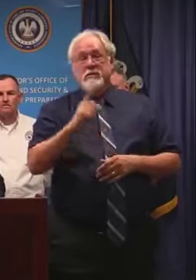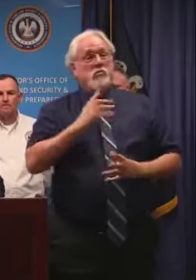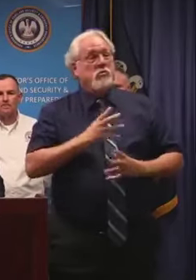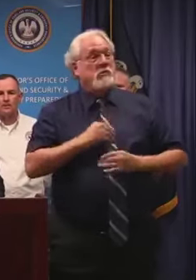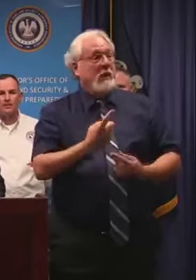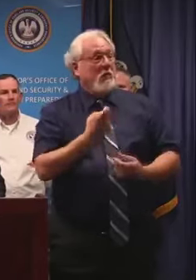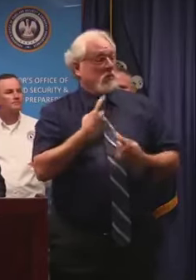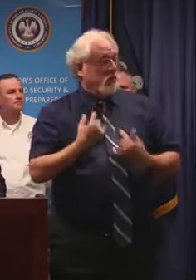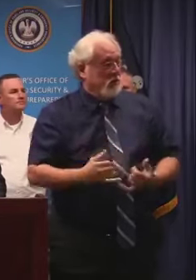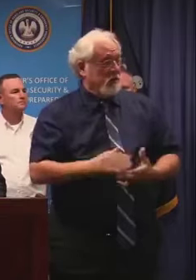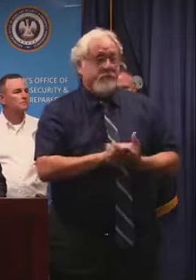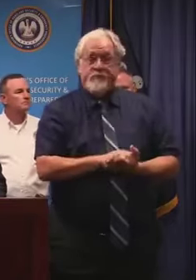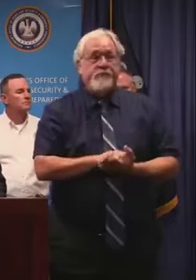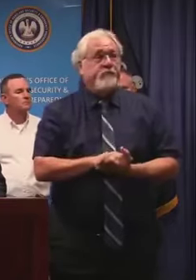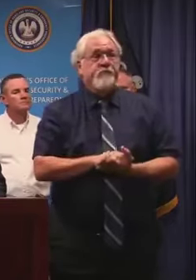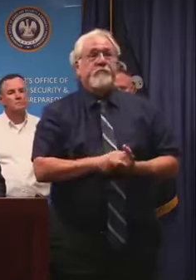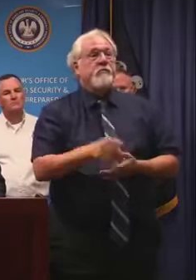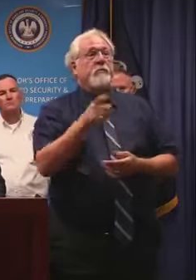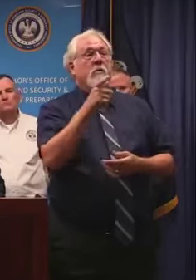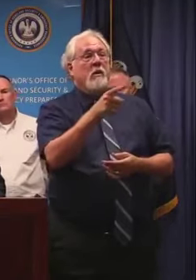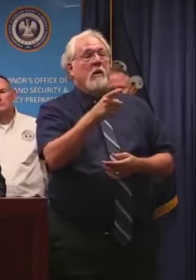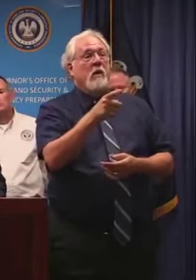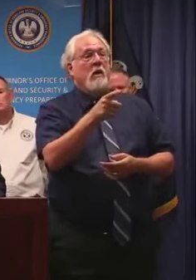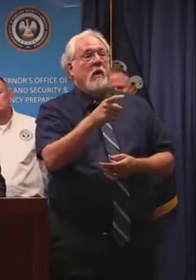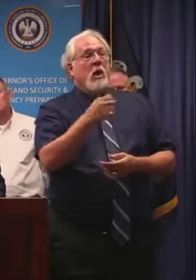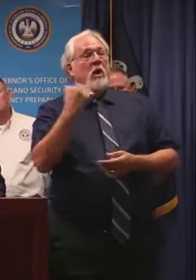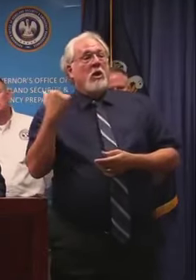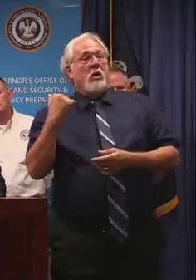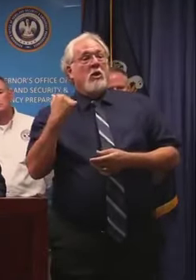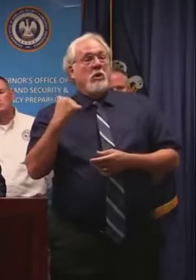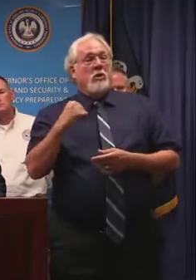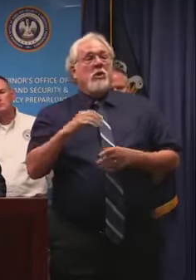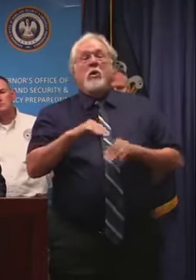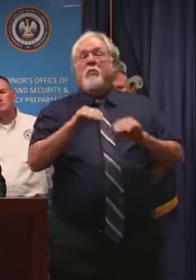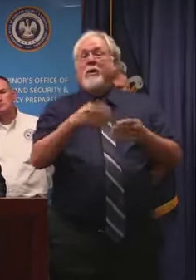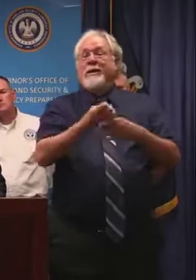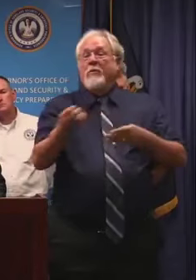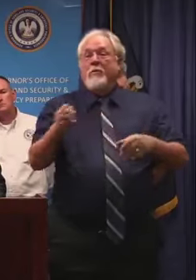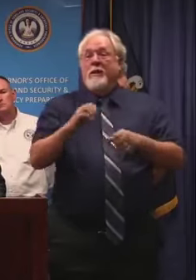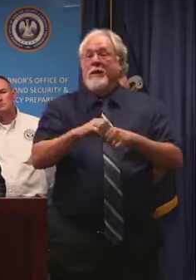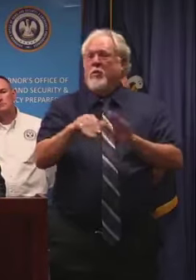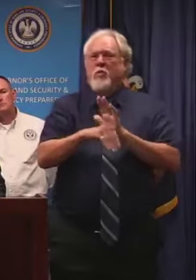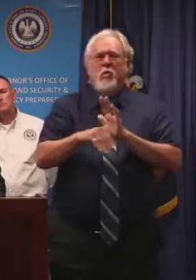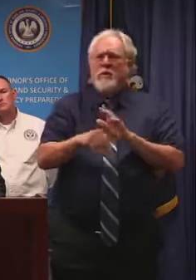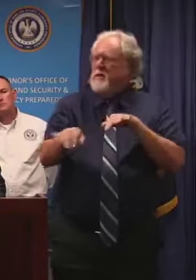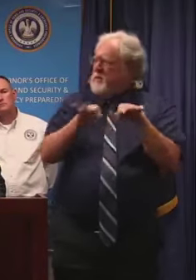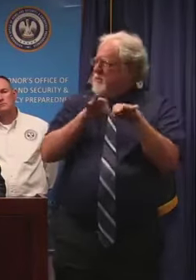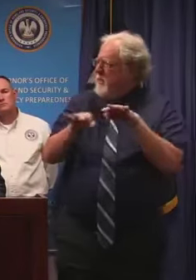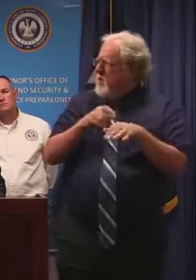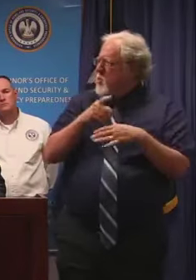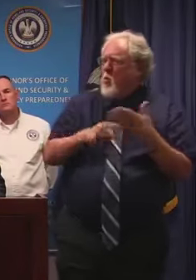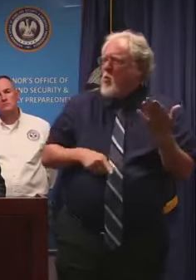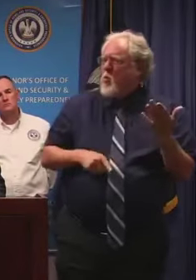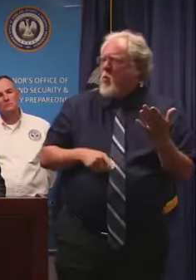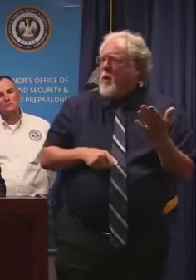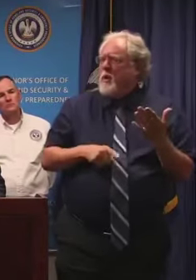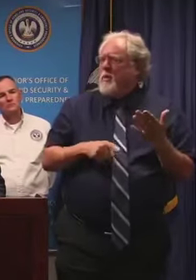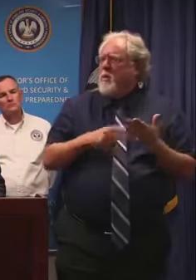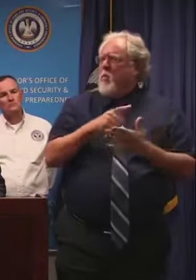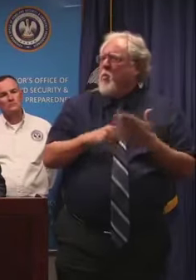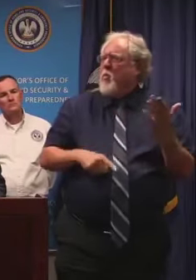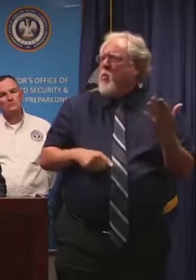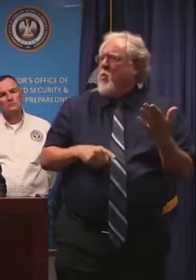questions. Governor, when you said Yes. that you are putting assets in New Orleans, can you expand on that as far as the